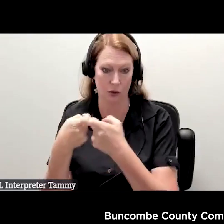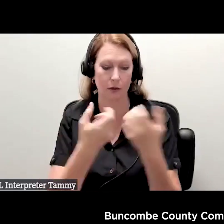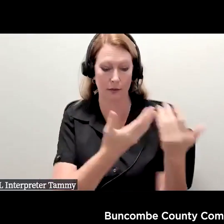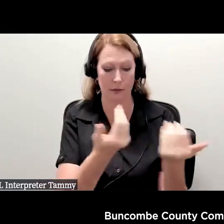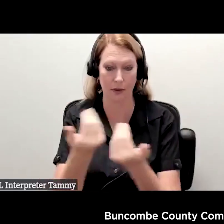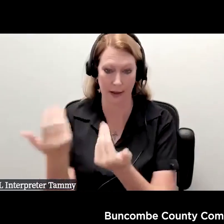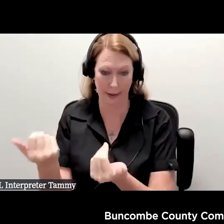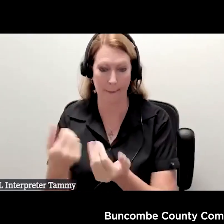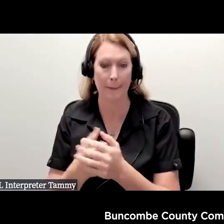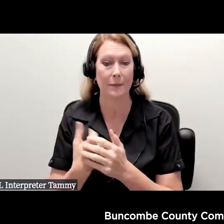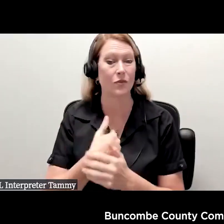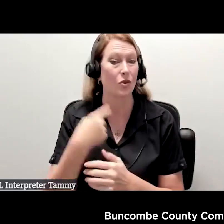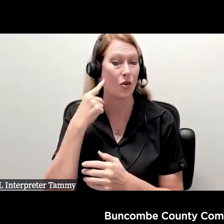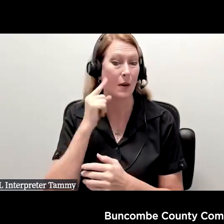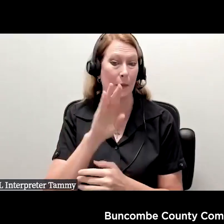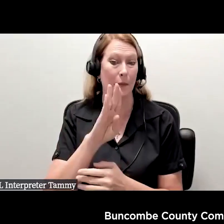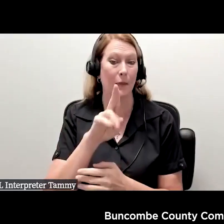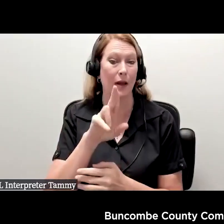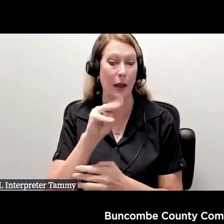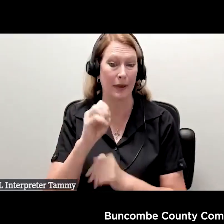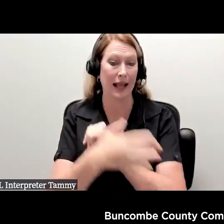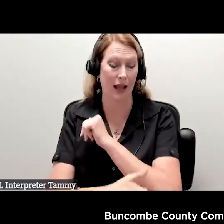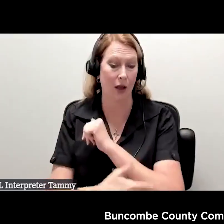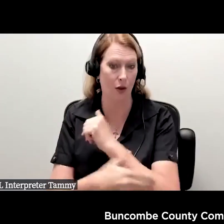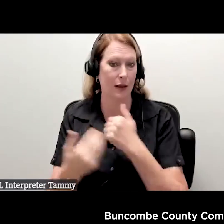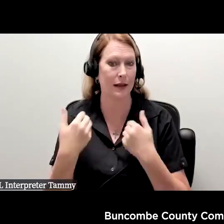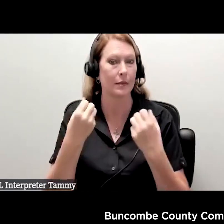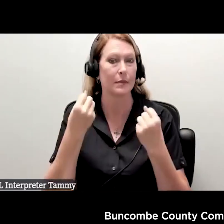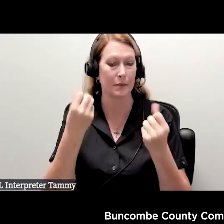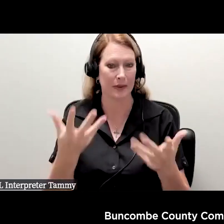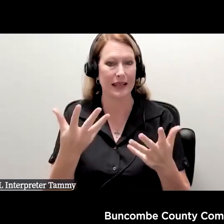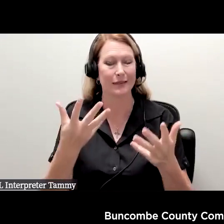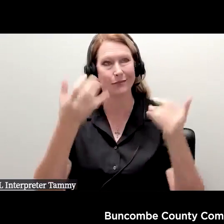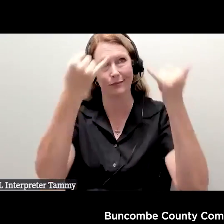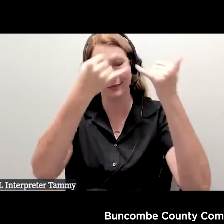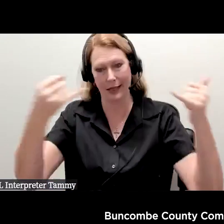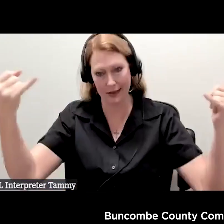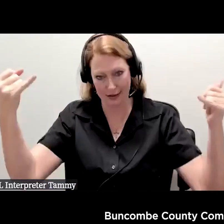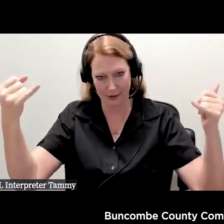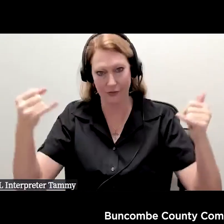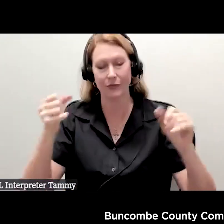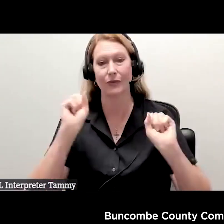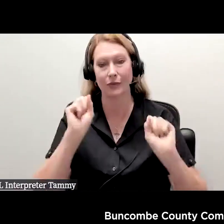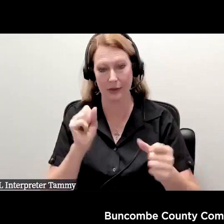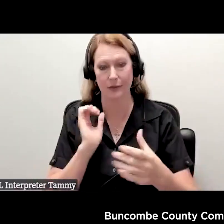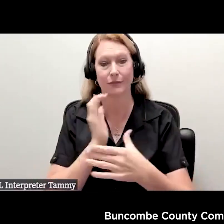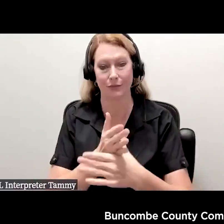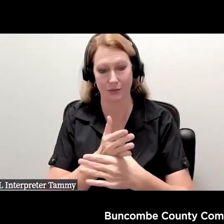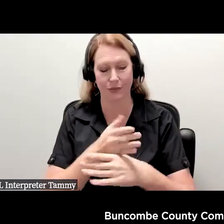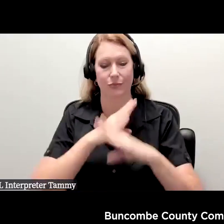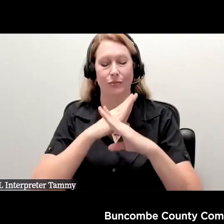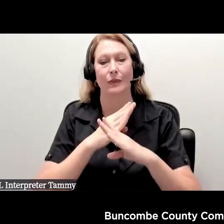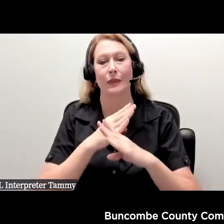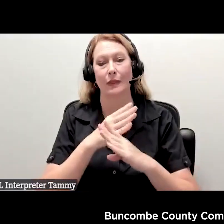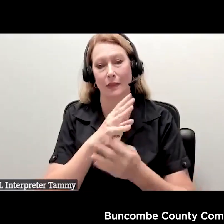have heard that Buncombe County is blessed with many low-hanging power lines, which can hamper removal. So